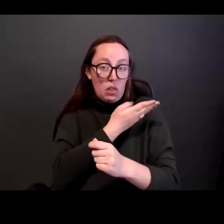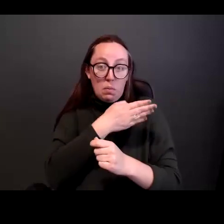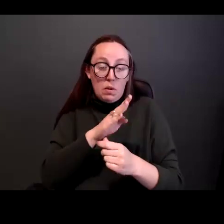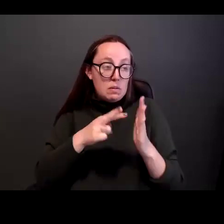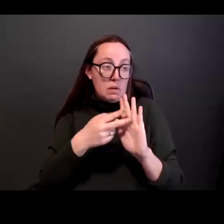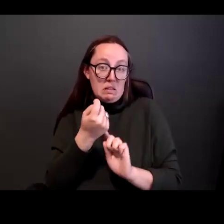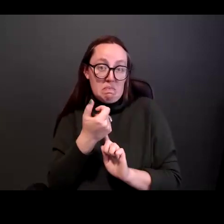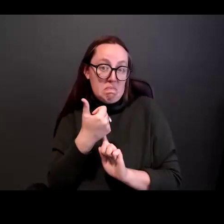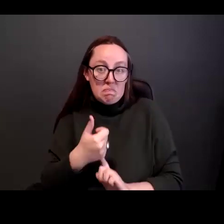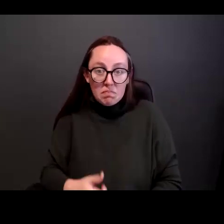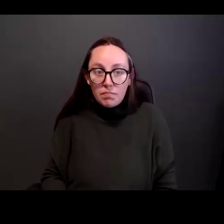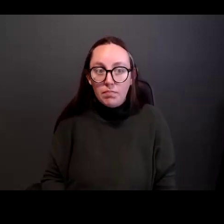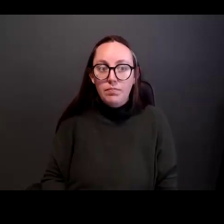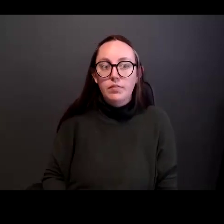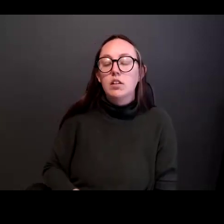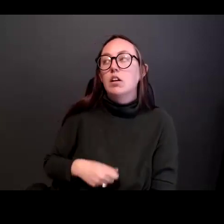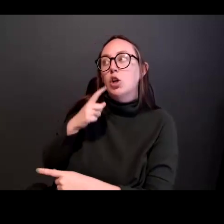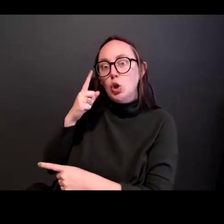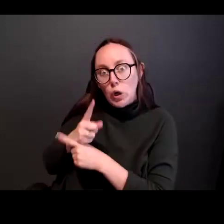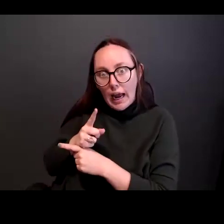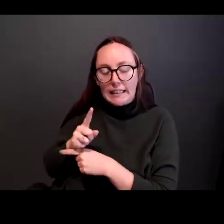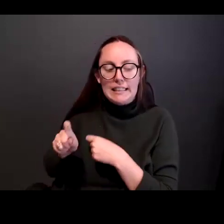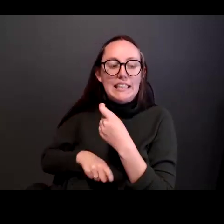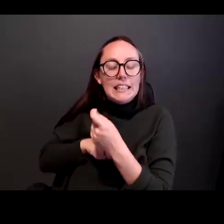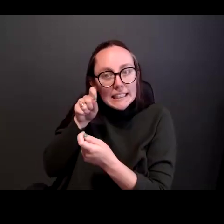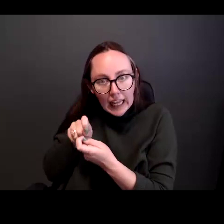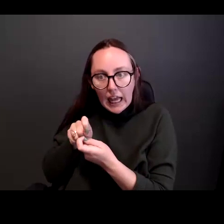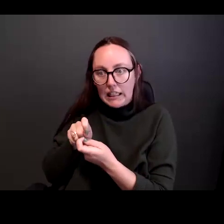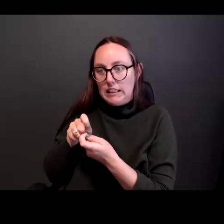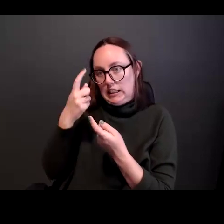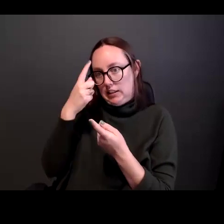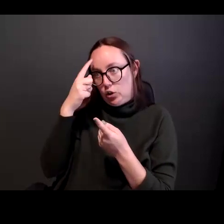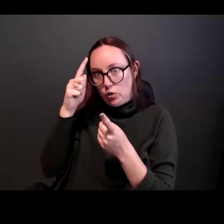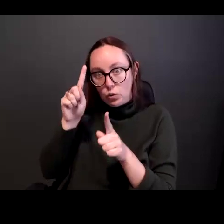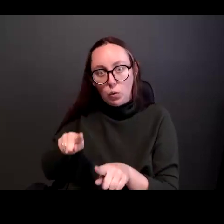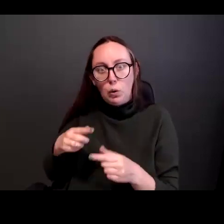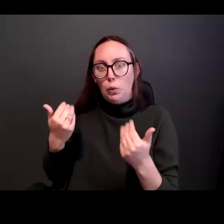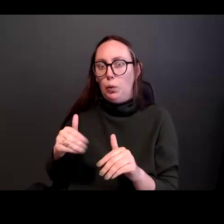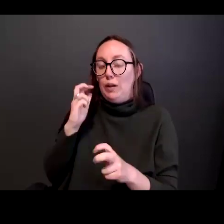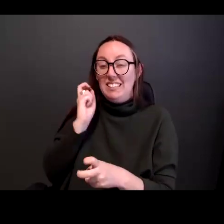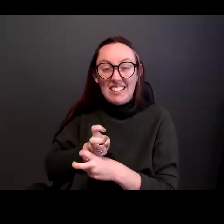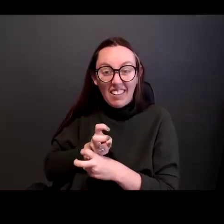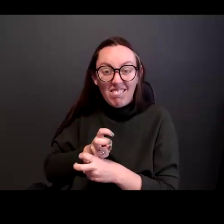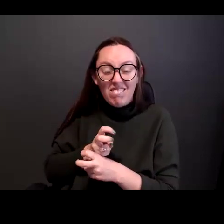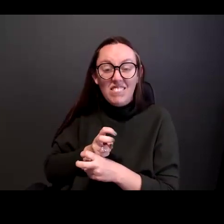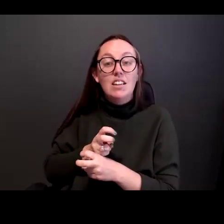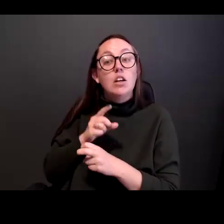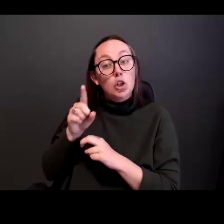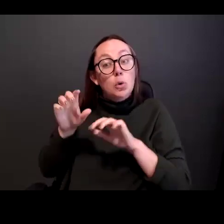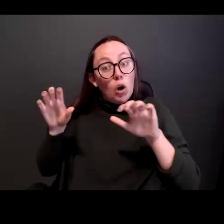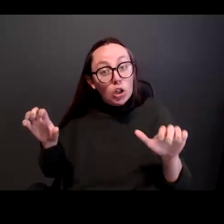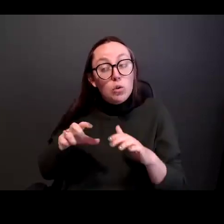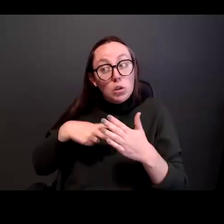Absolutely. Agreed. It's so tricky. And when you're doing a project that includes a whole lot of different types of